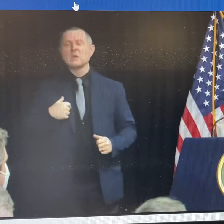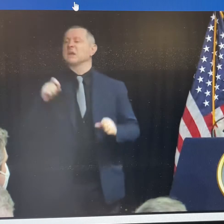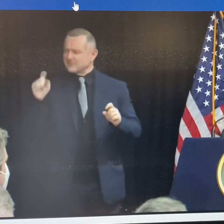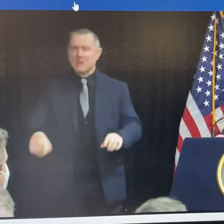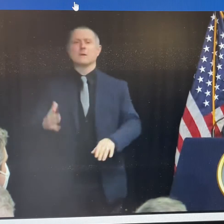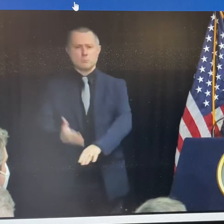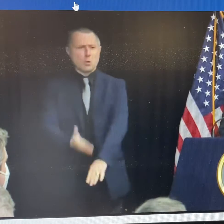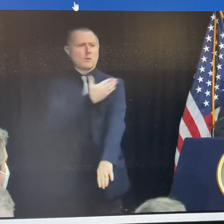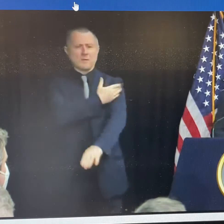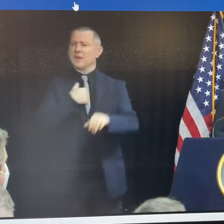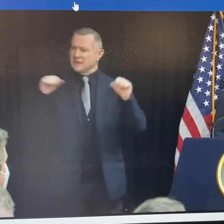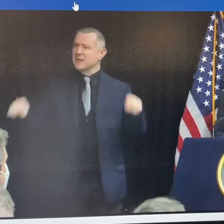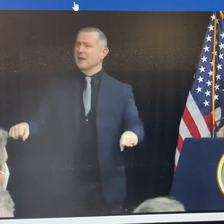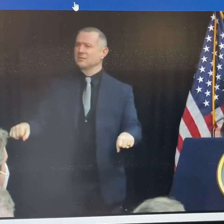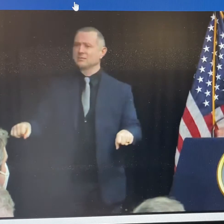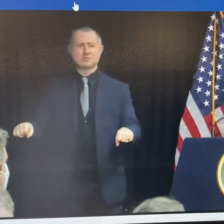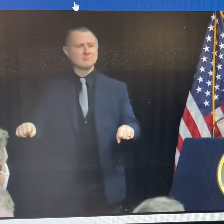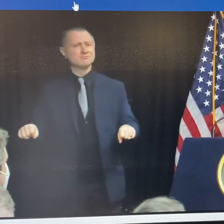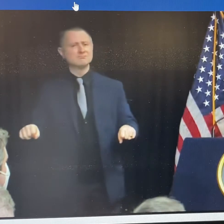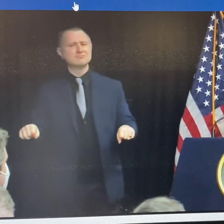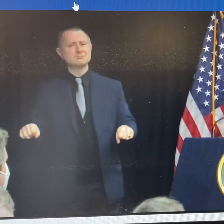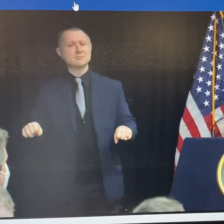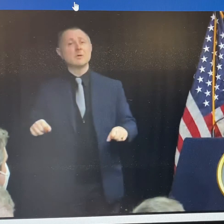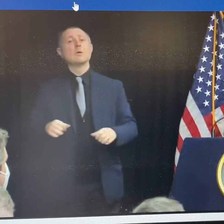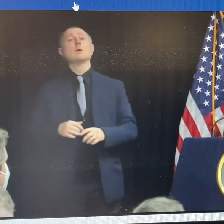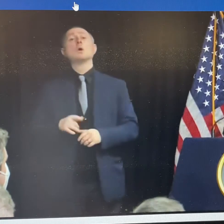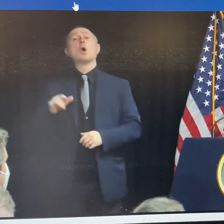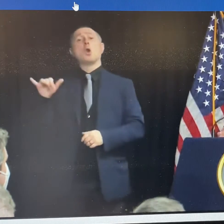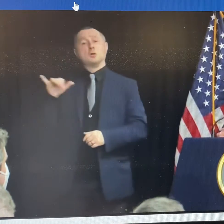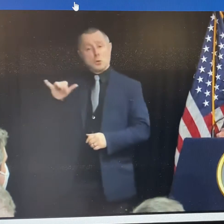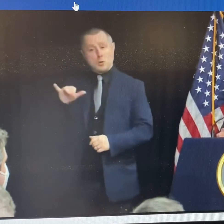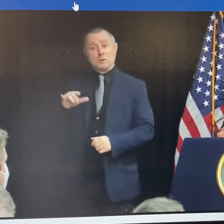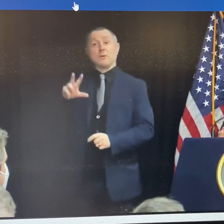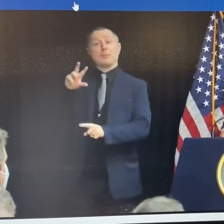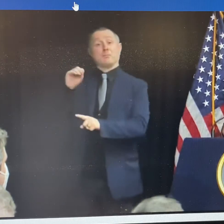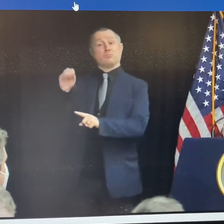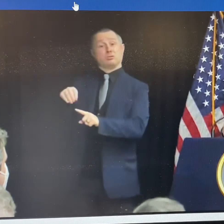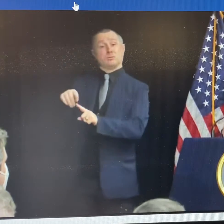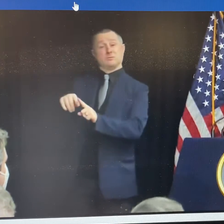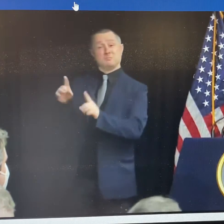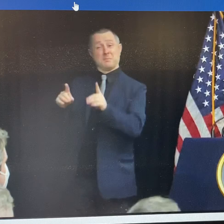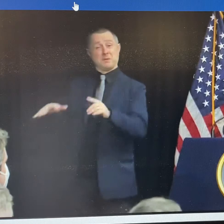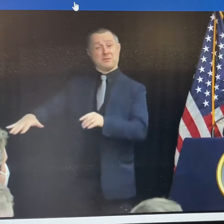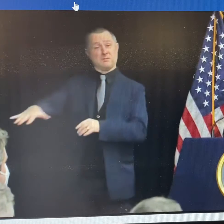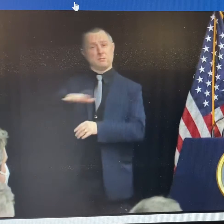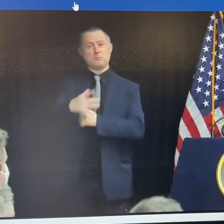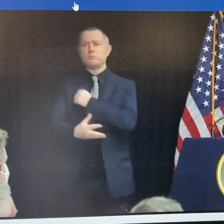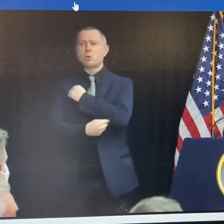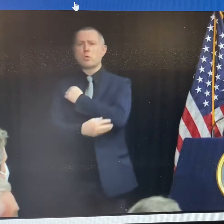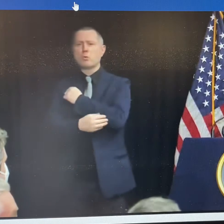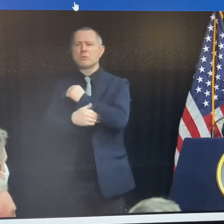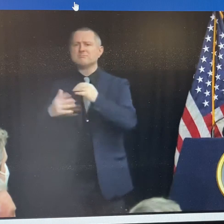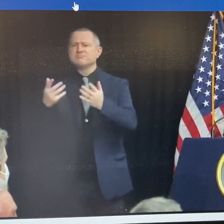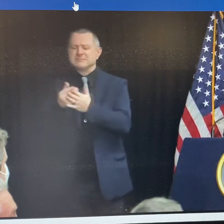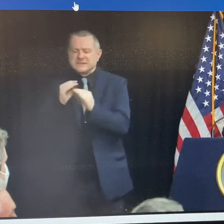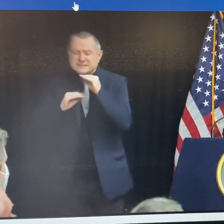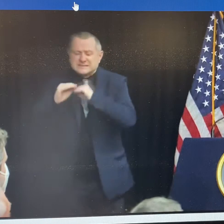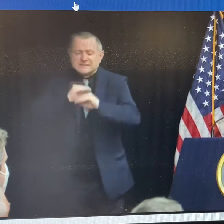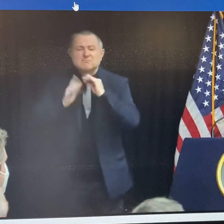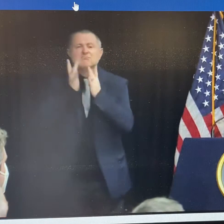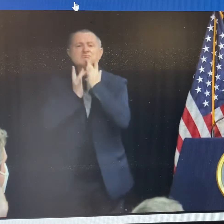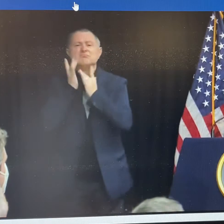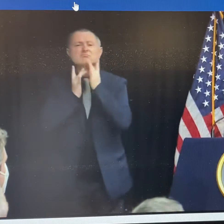also have to talk about the fact that 30% of individuals live in poverty, another area that needs an